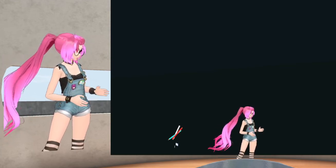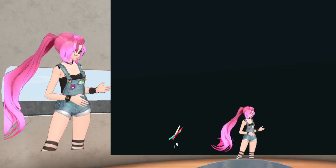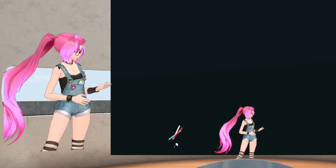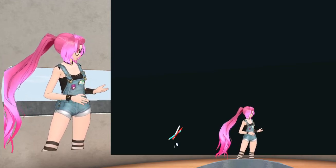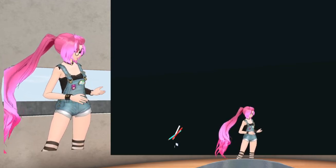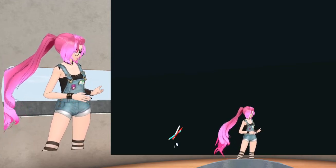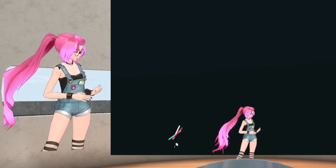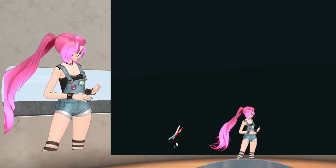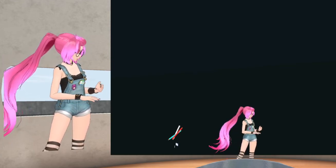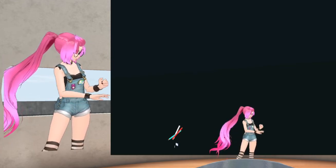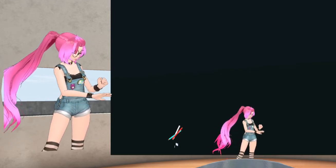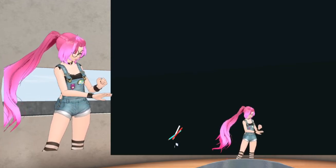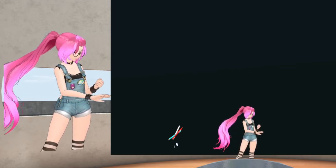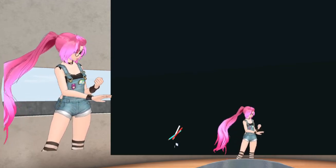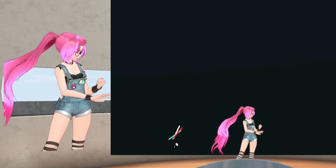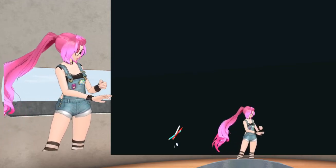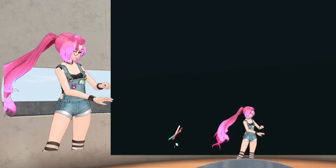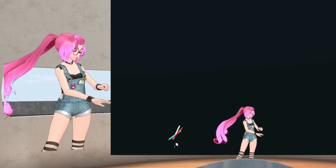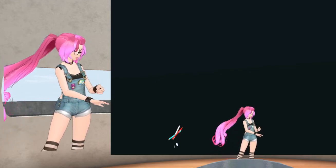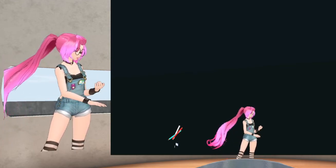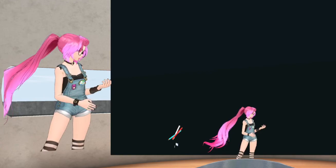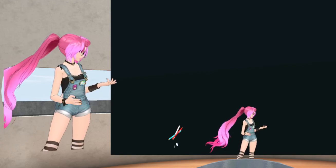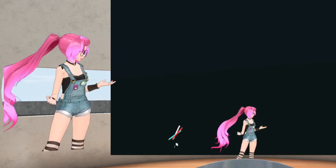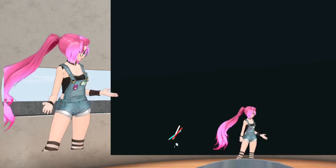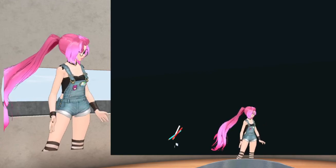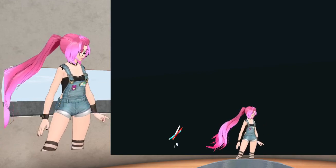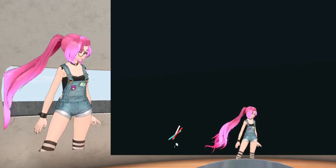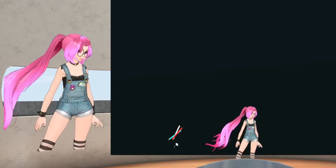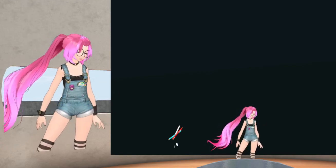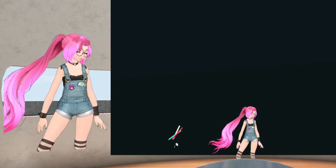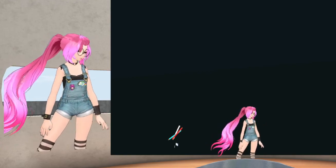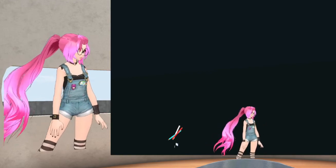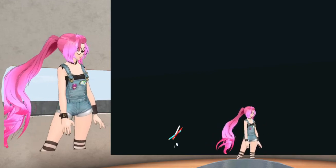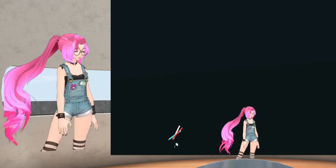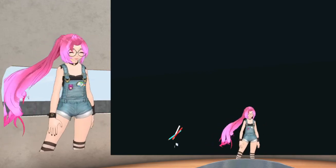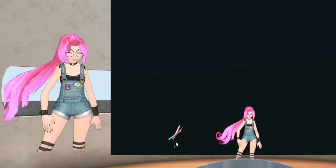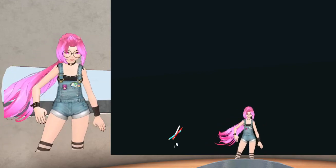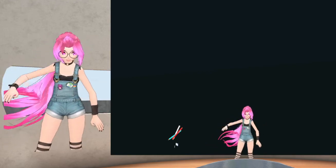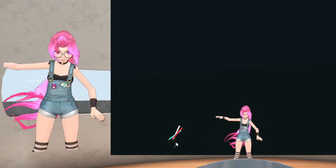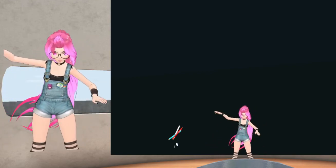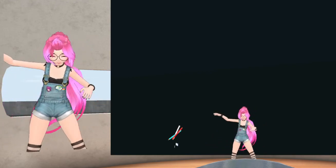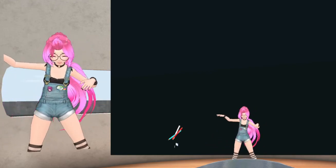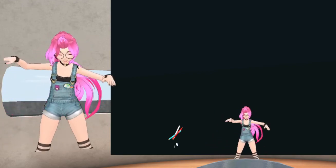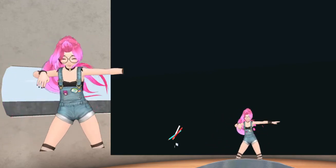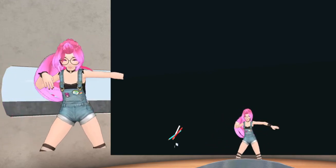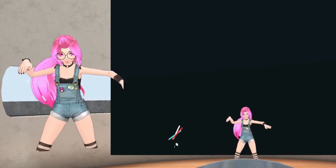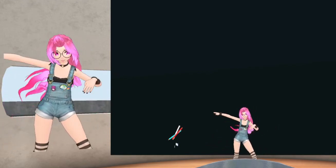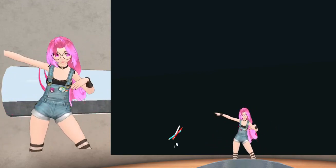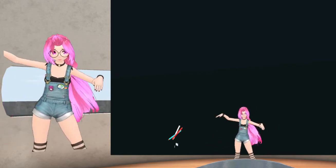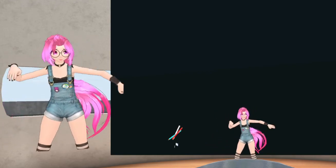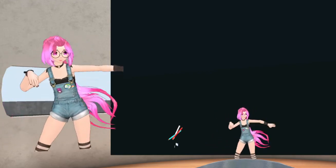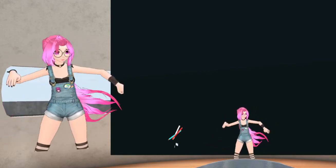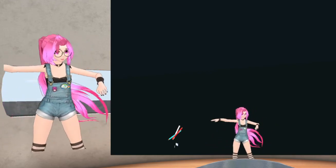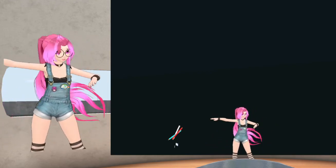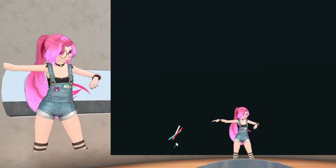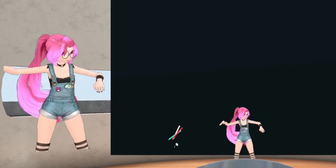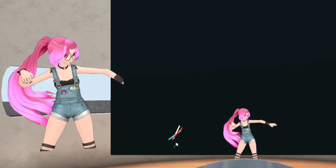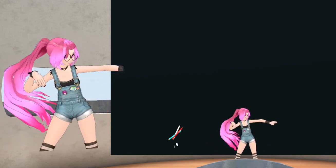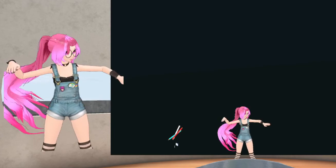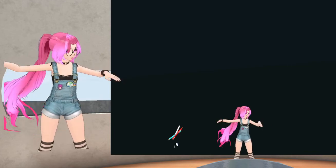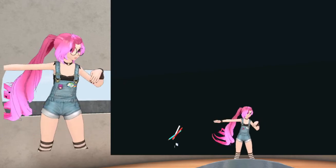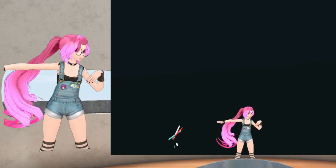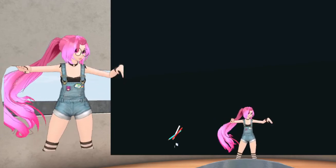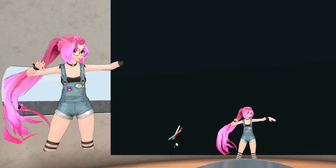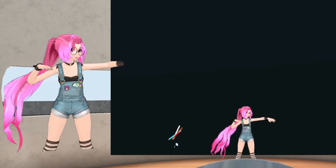I would do it. But if it's really uncomfortable, it's fine to do it on your left. That's my rule of thumb. But just don't do a little back and